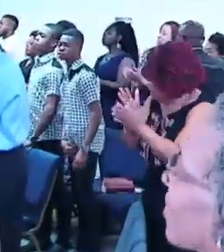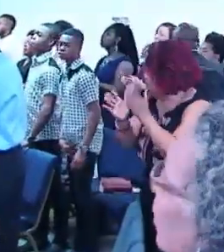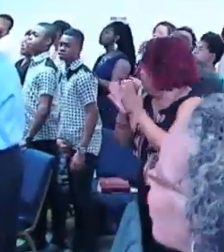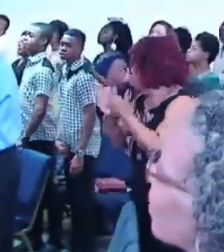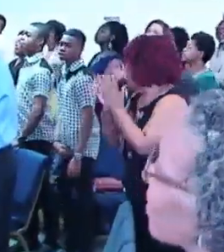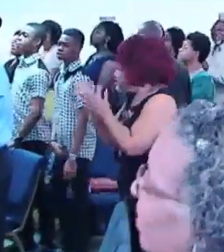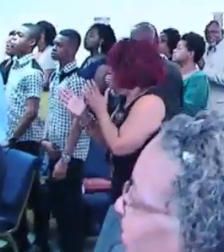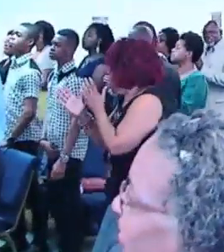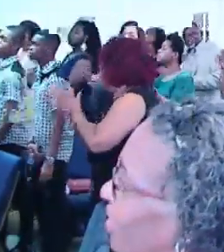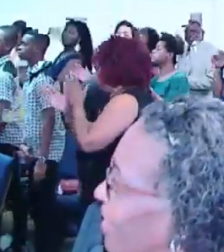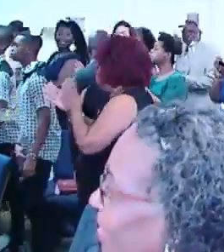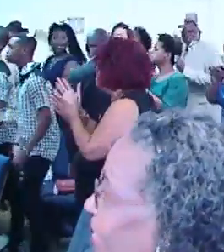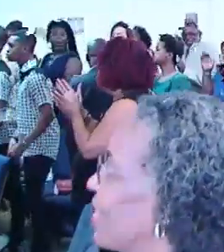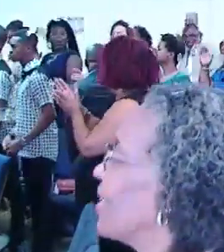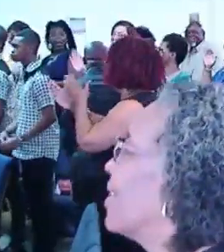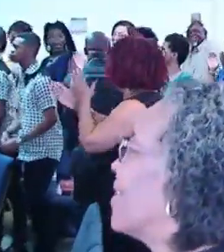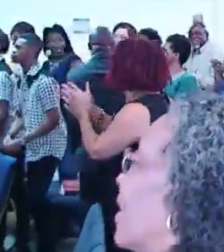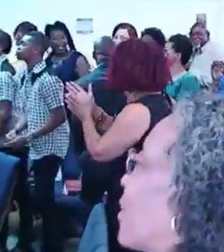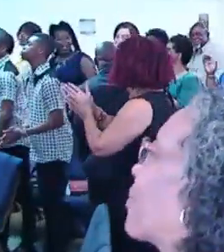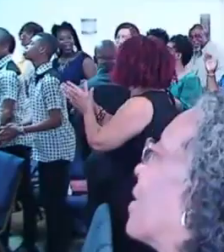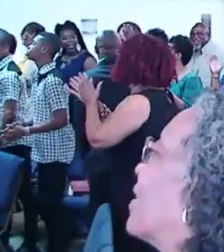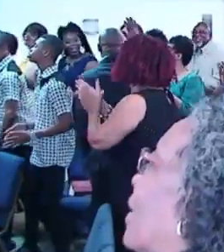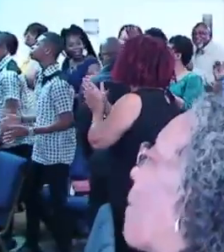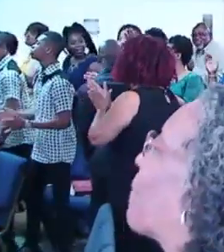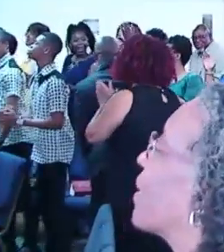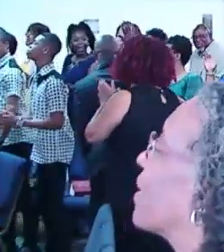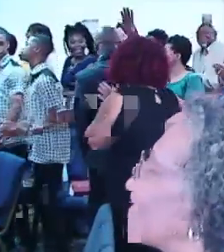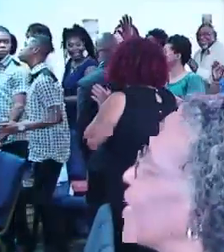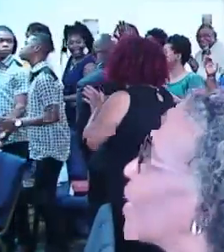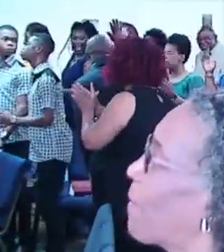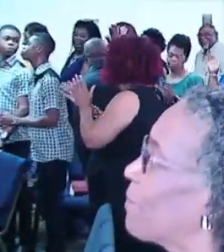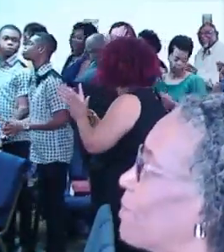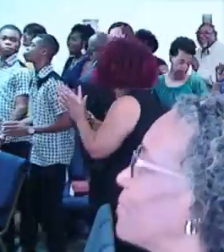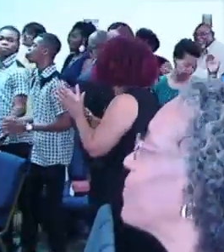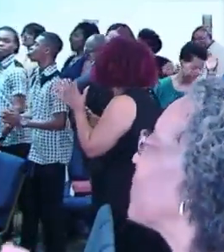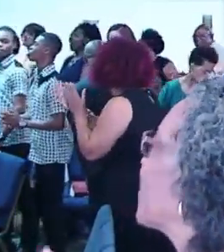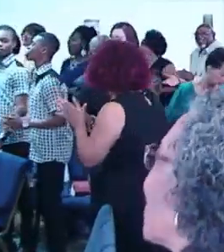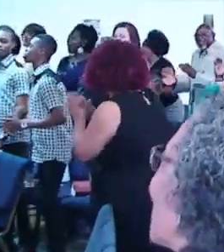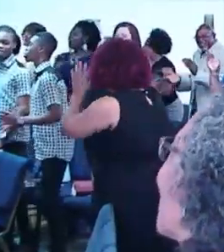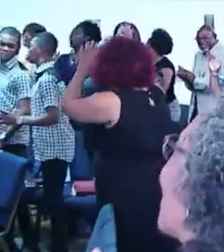One more last time. I feel like praise.